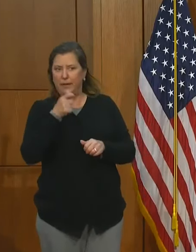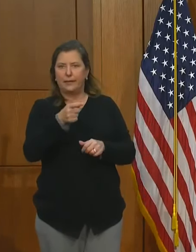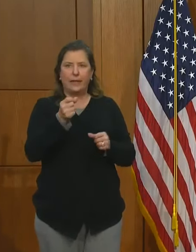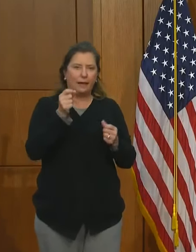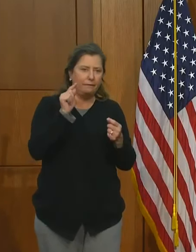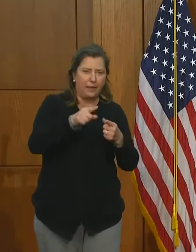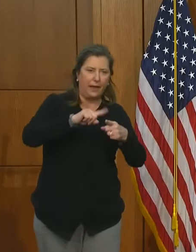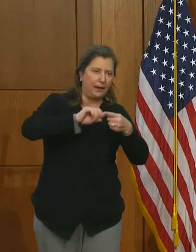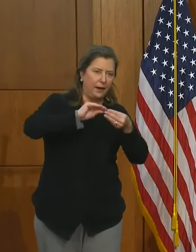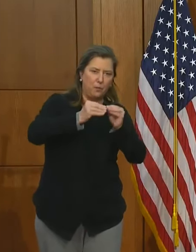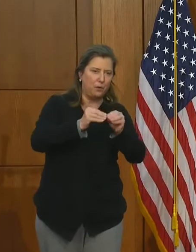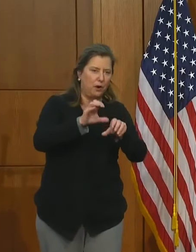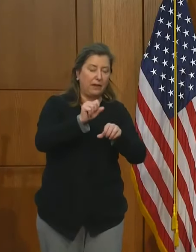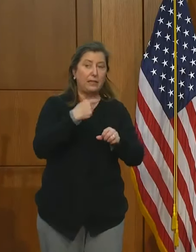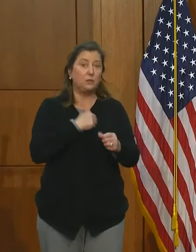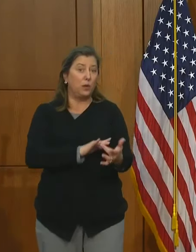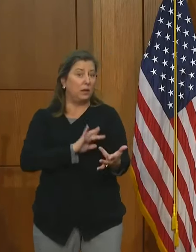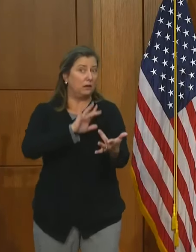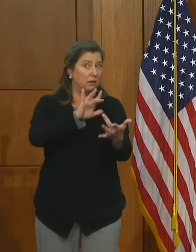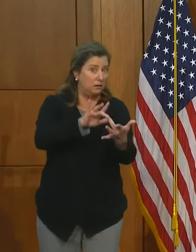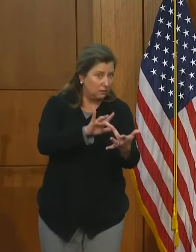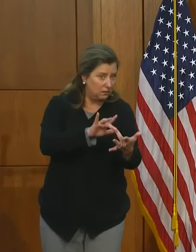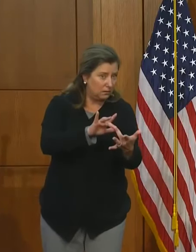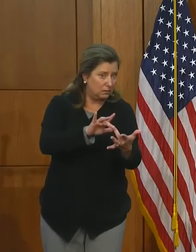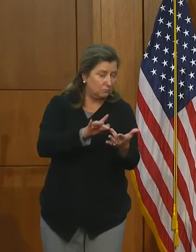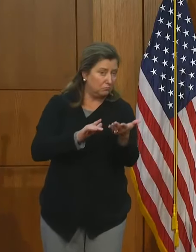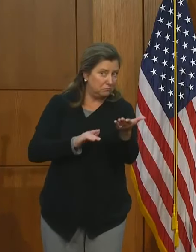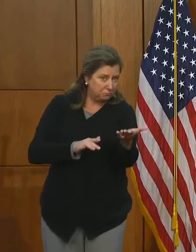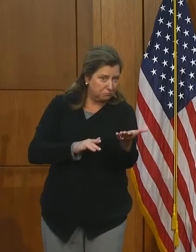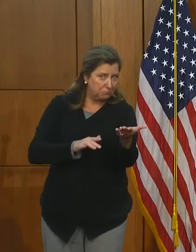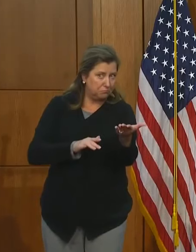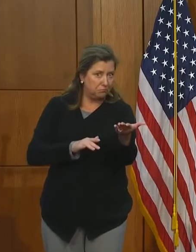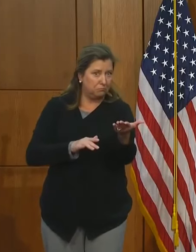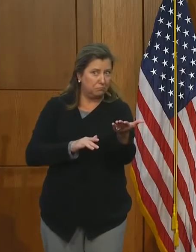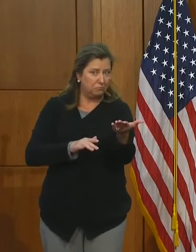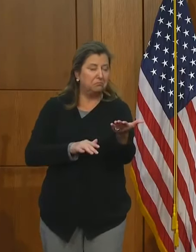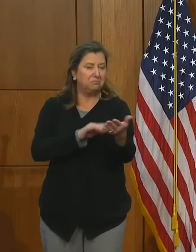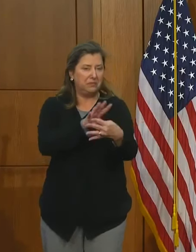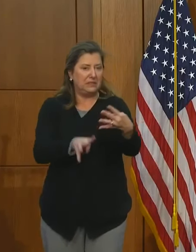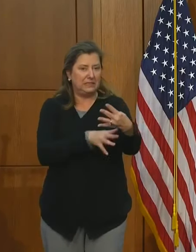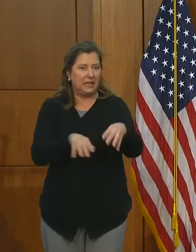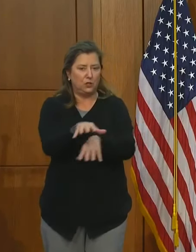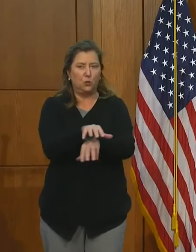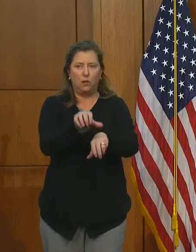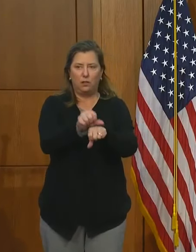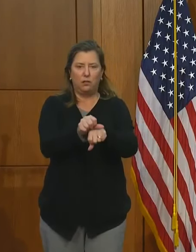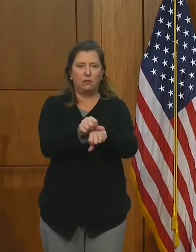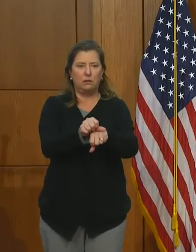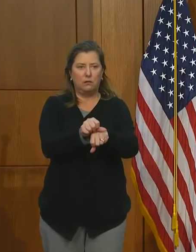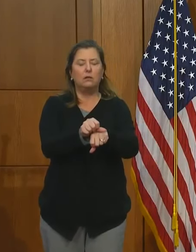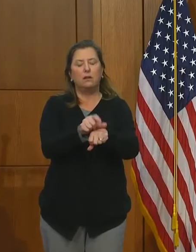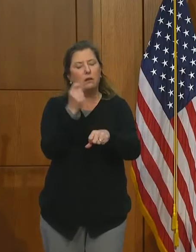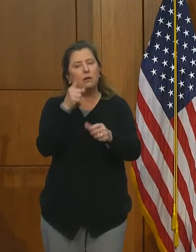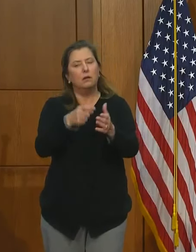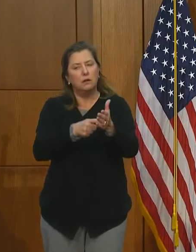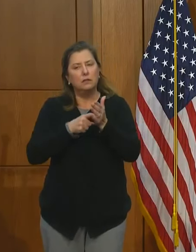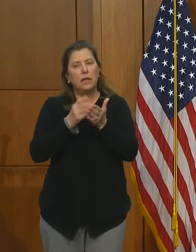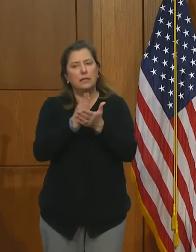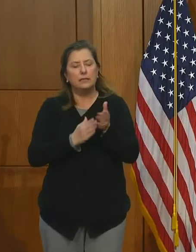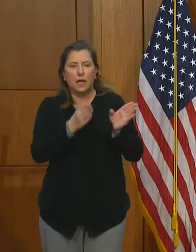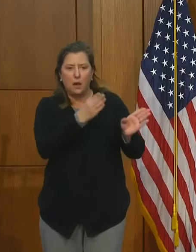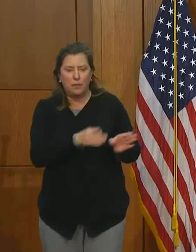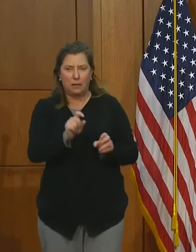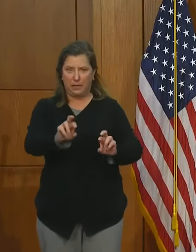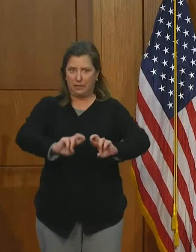et cetera. We reach out to those facilities and essentially schedule them after some, that does take some planning. They need